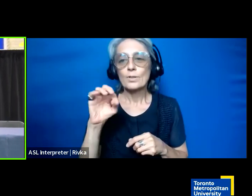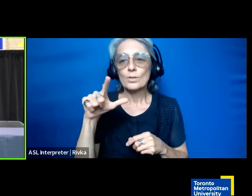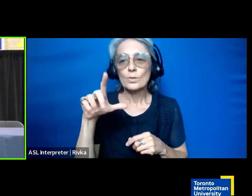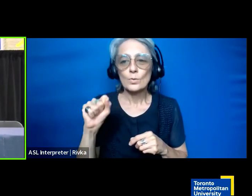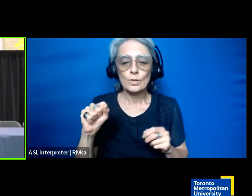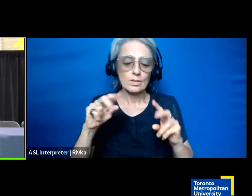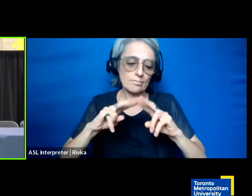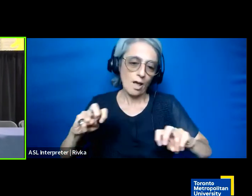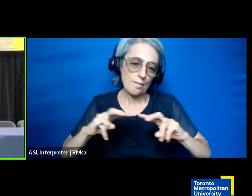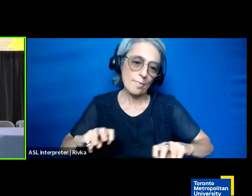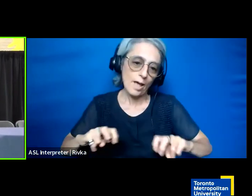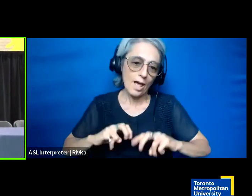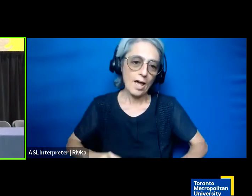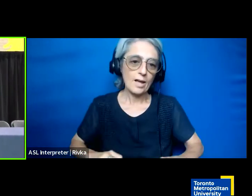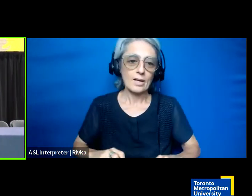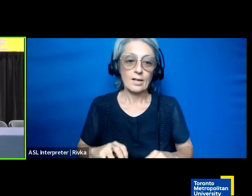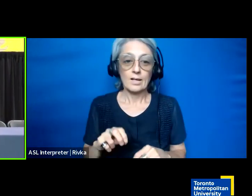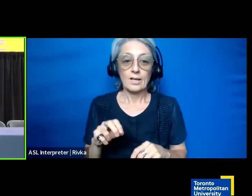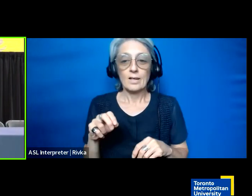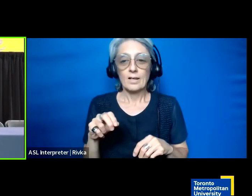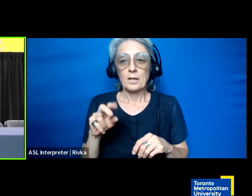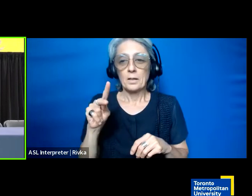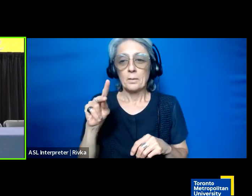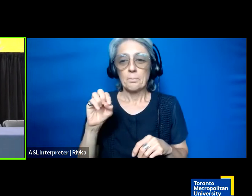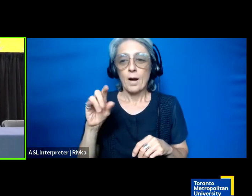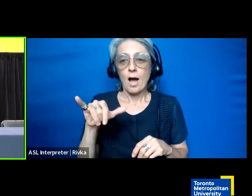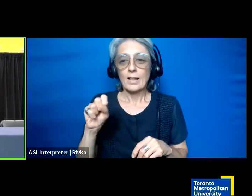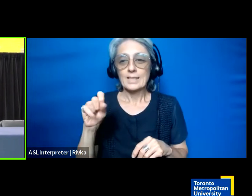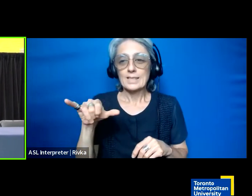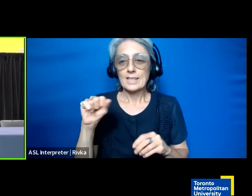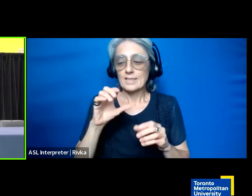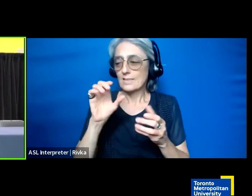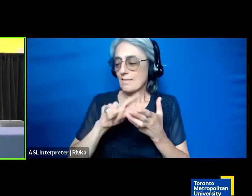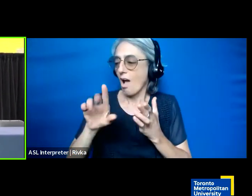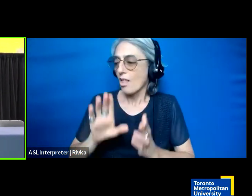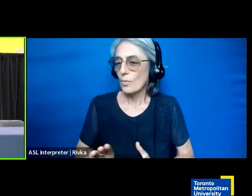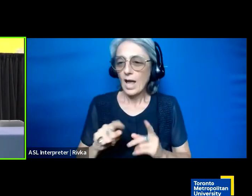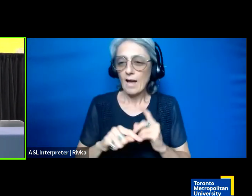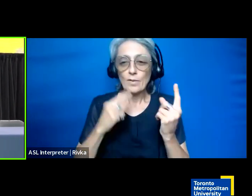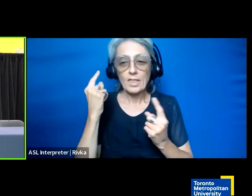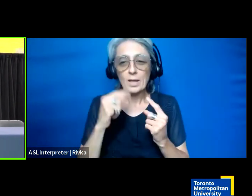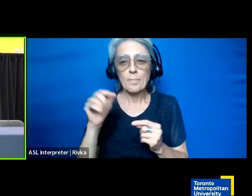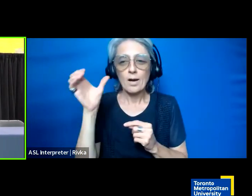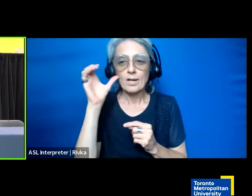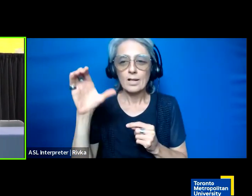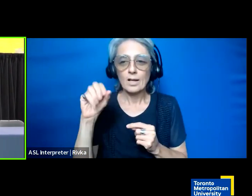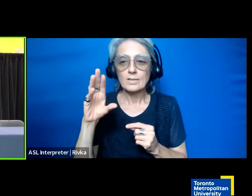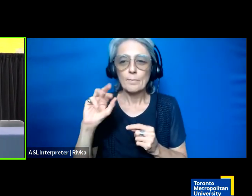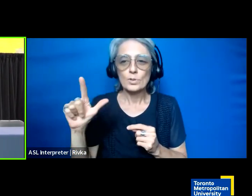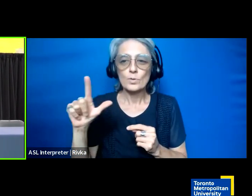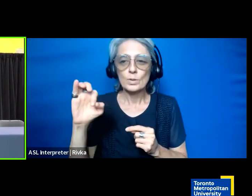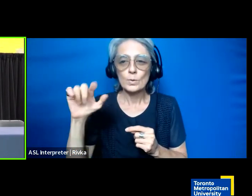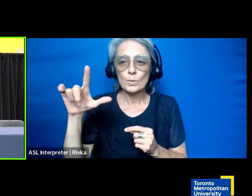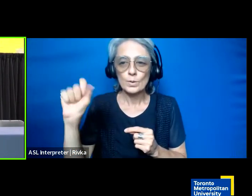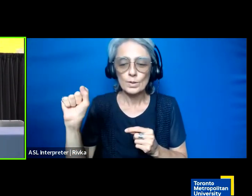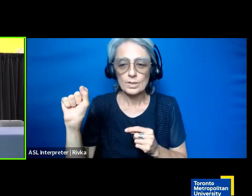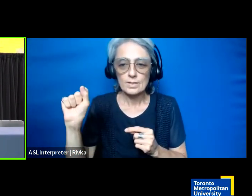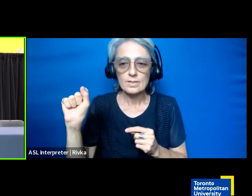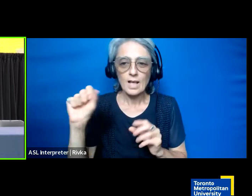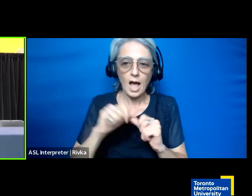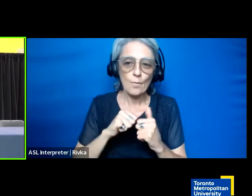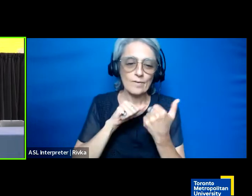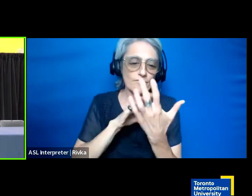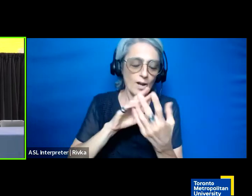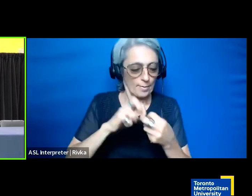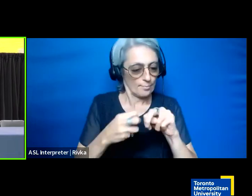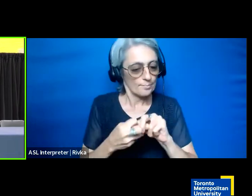we should think twice about our conceptual tools with which we frame the problems, I'd like to pause on one of the binaries that you laid out,